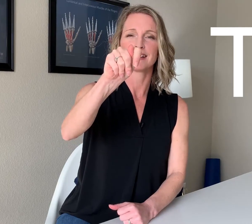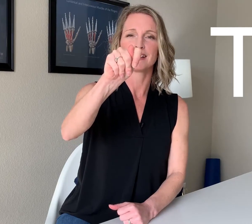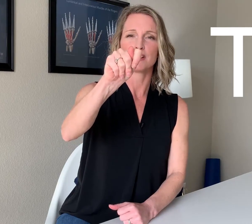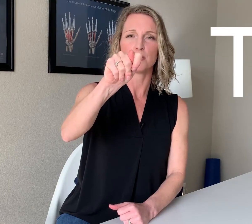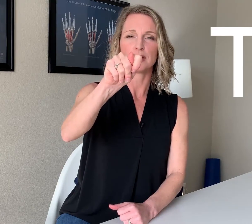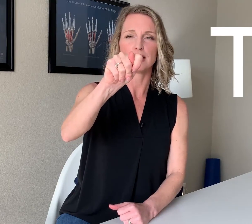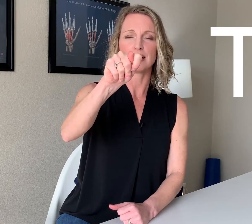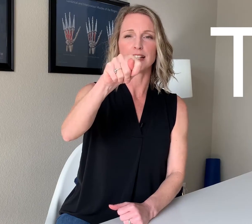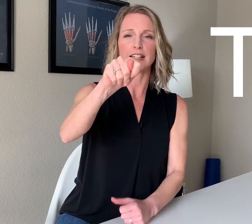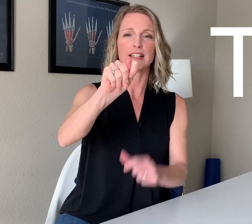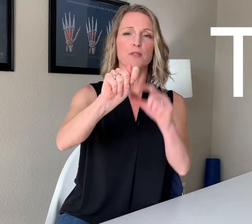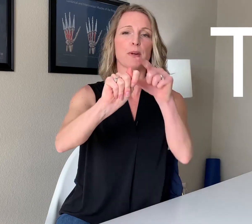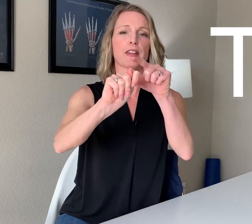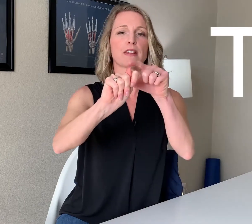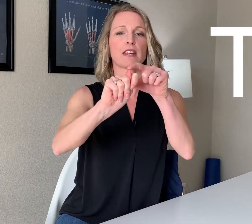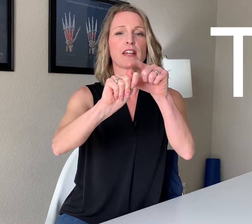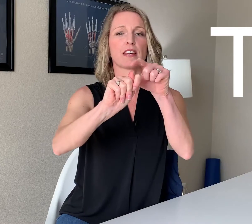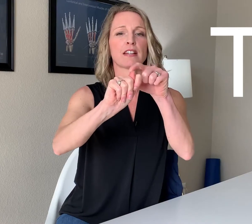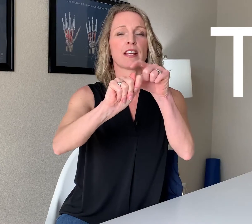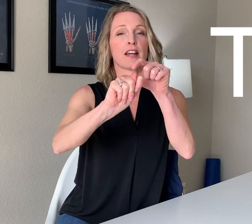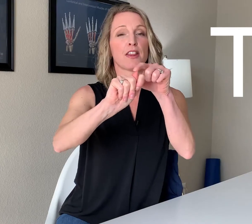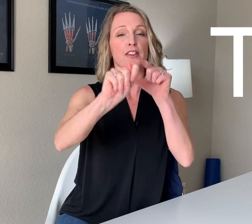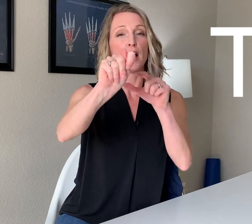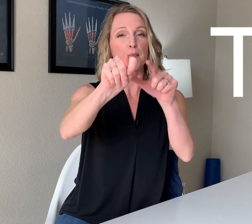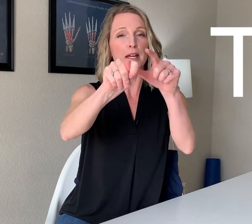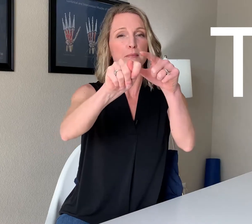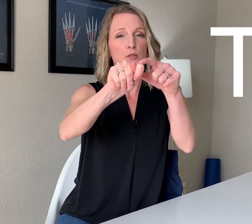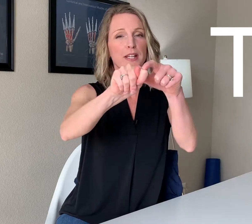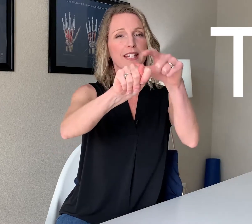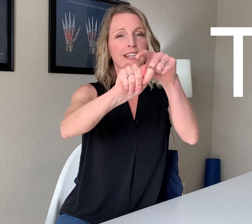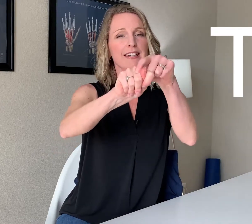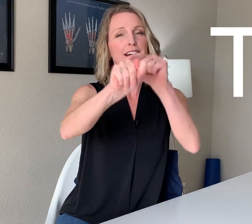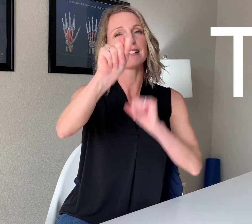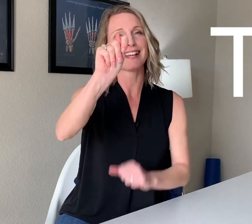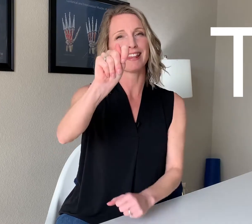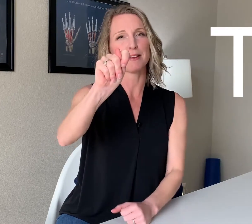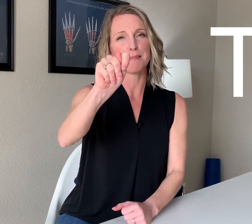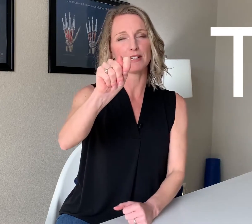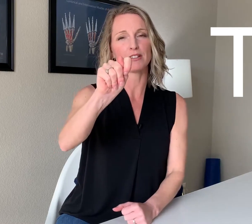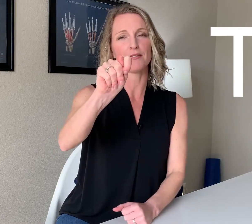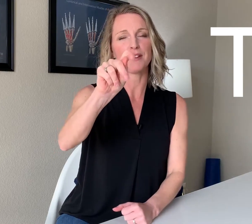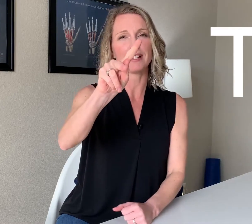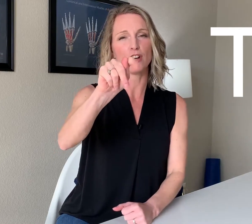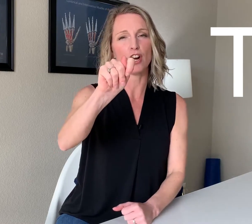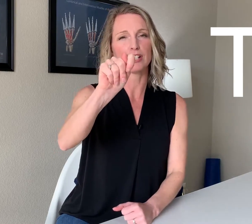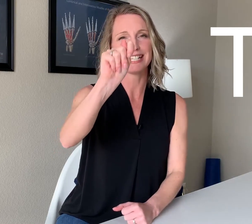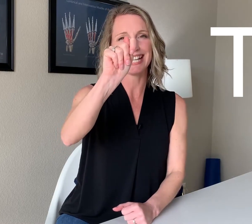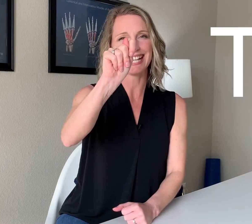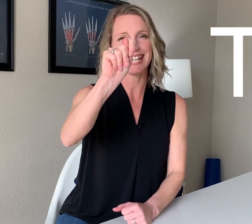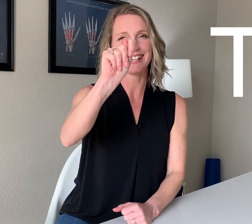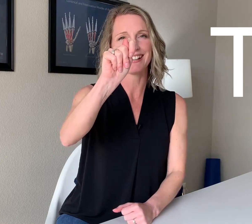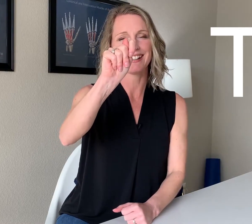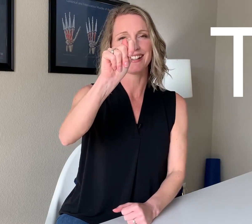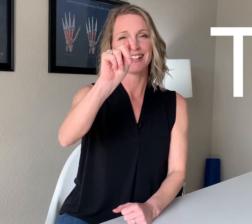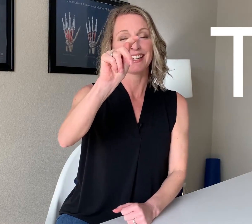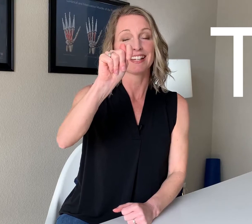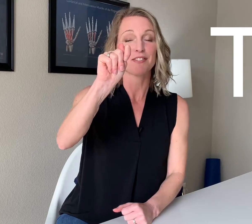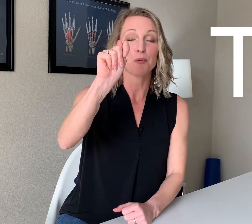So the T is with the thumb in between the index and the middle. That's our T. And if you want